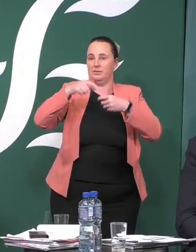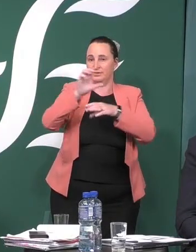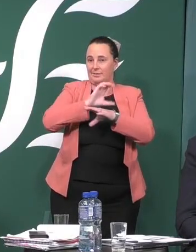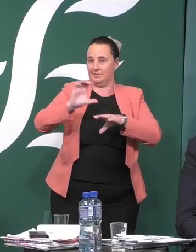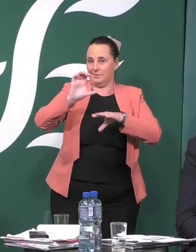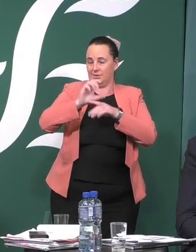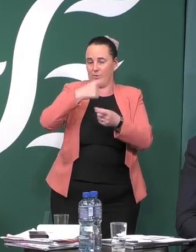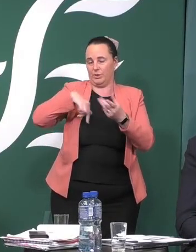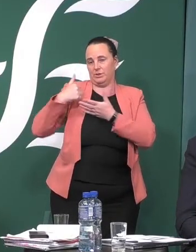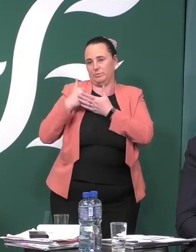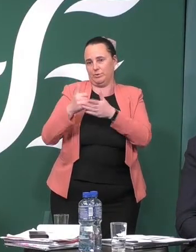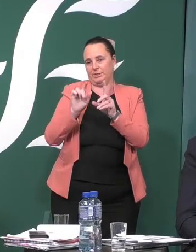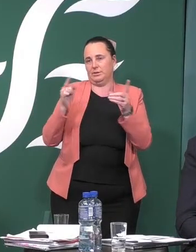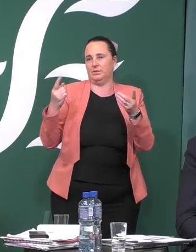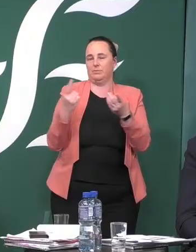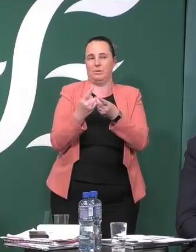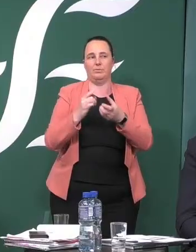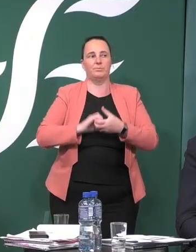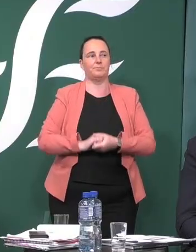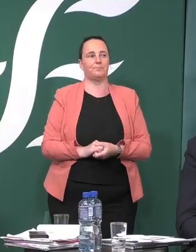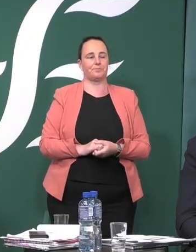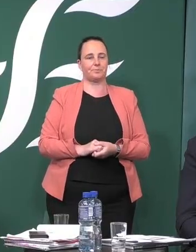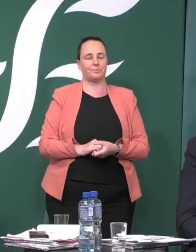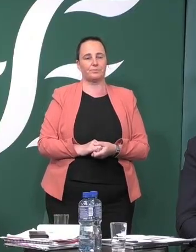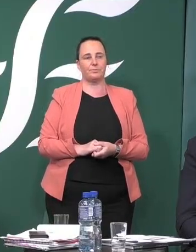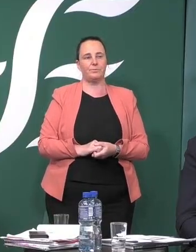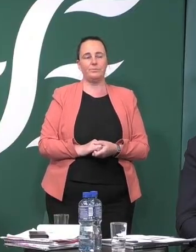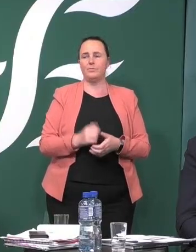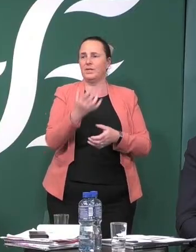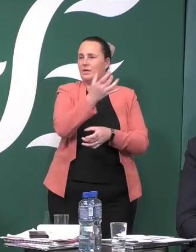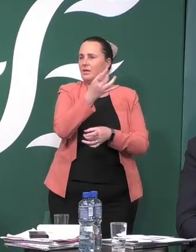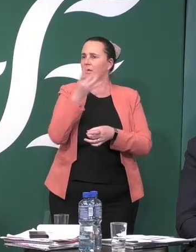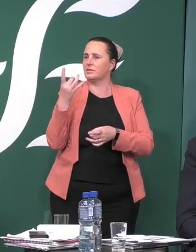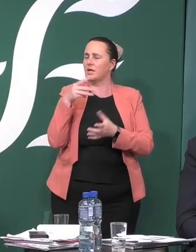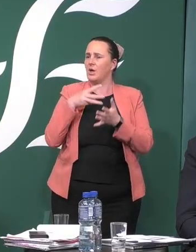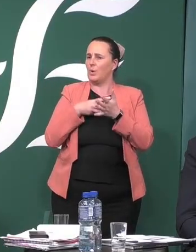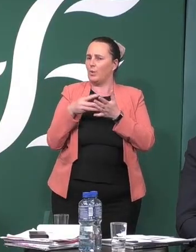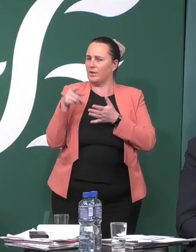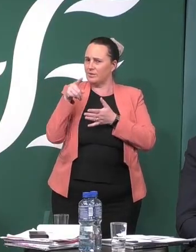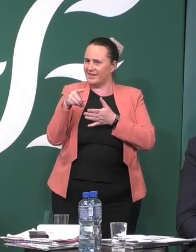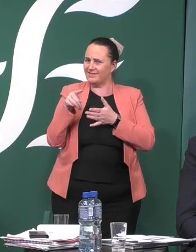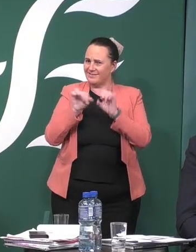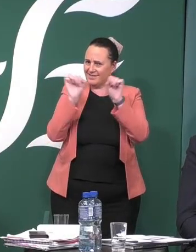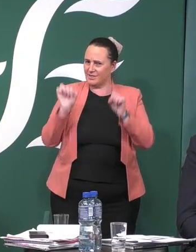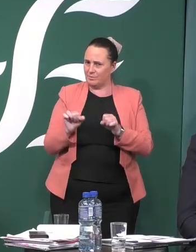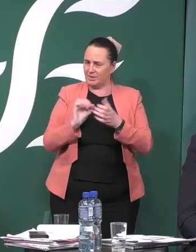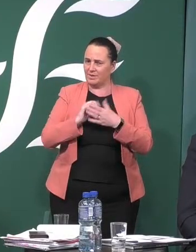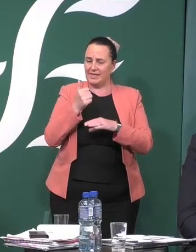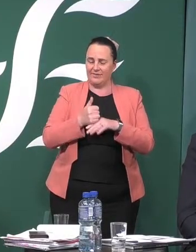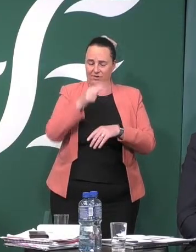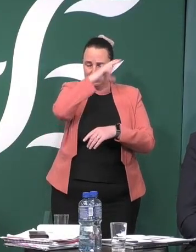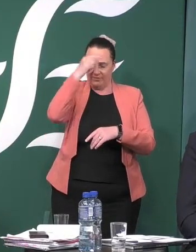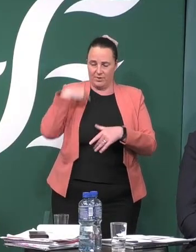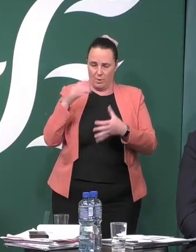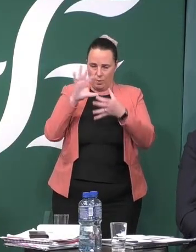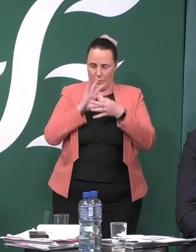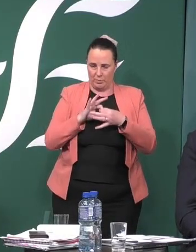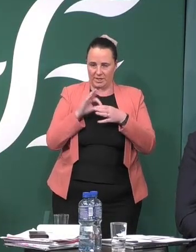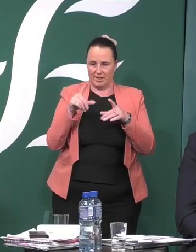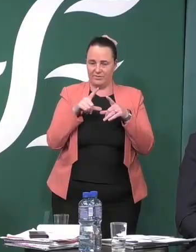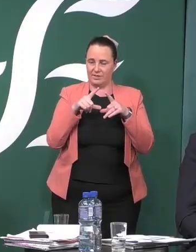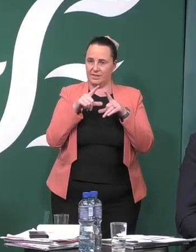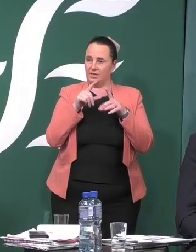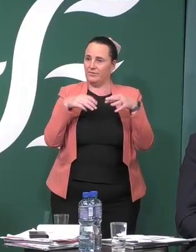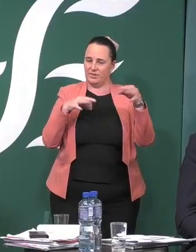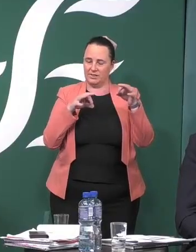the department in that regard as well. When might that mechanism be introduced? If you're at home with a cert on your phone that's